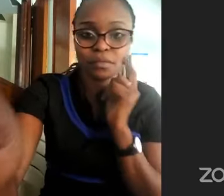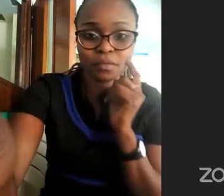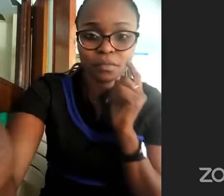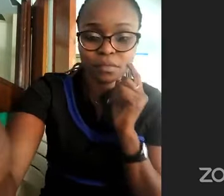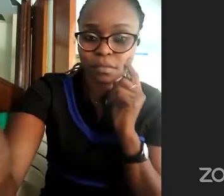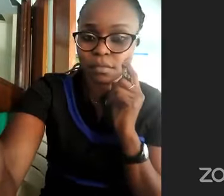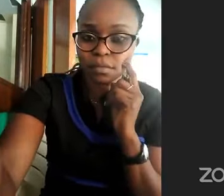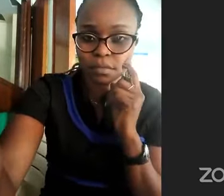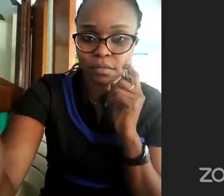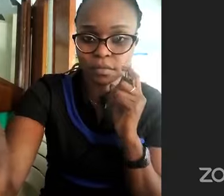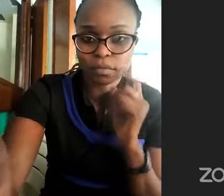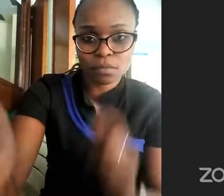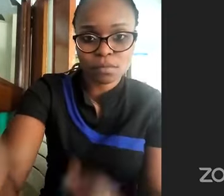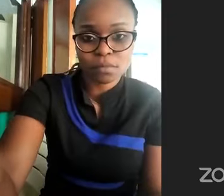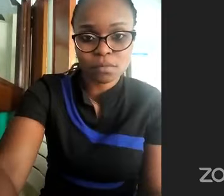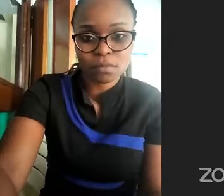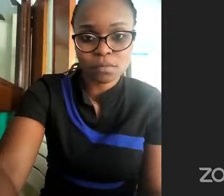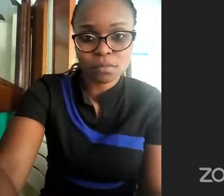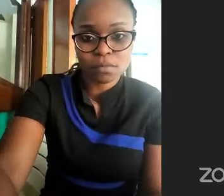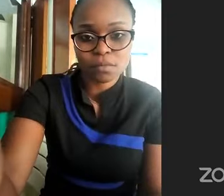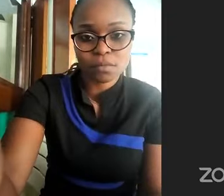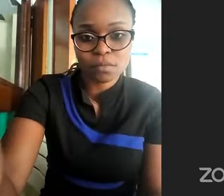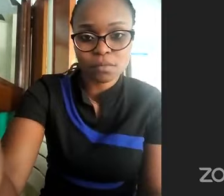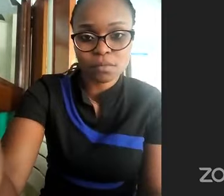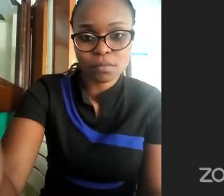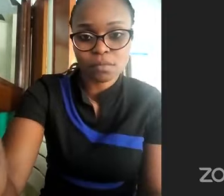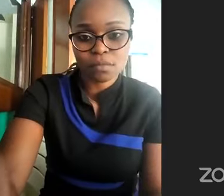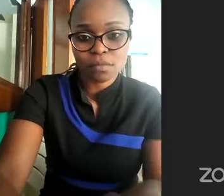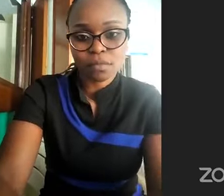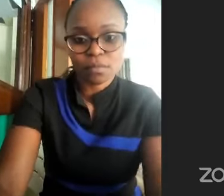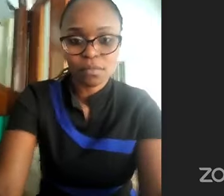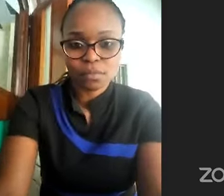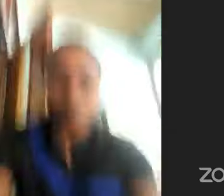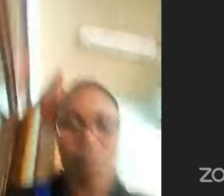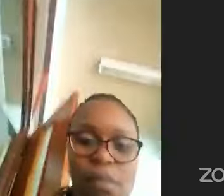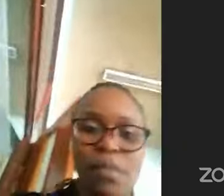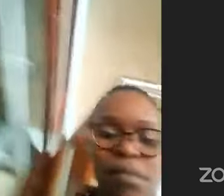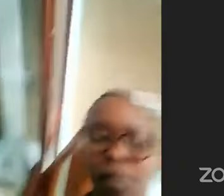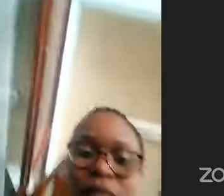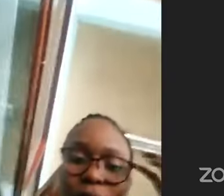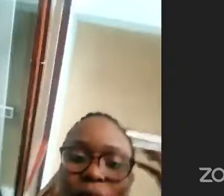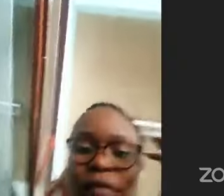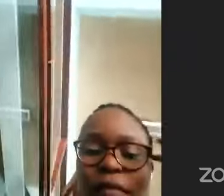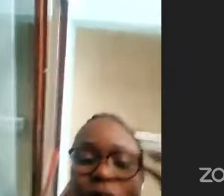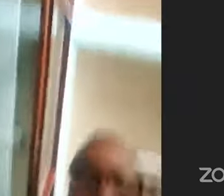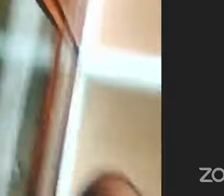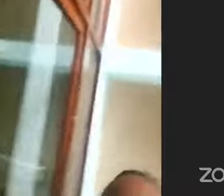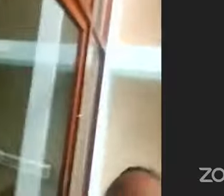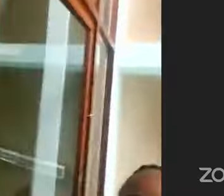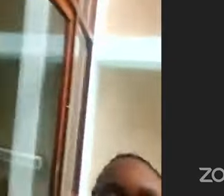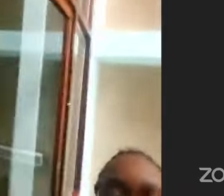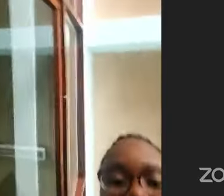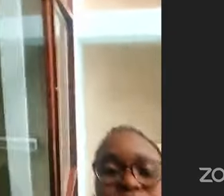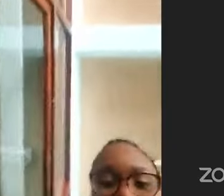alikuwa amepresent na cancer. Hilo titi lilikatwa hatimaye. So kulingana na vile nilikuwa nimerifaa huyu